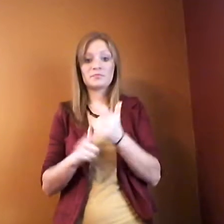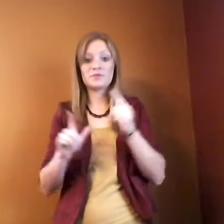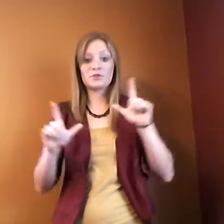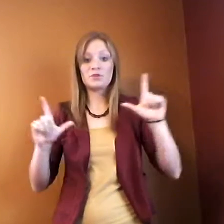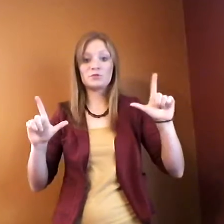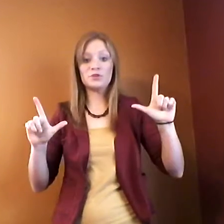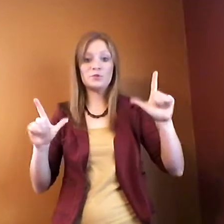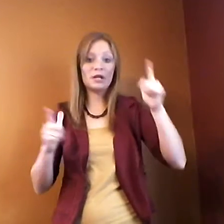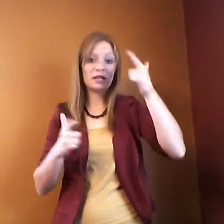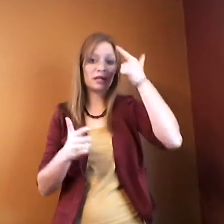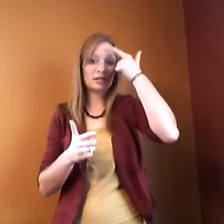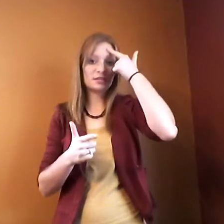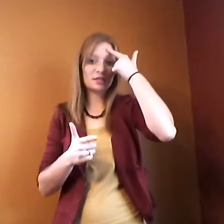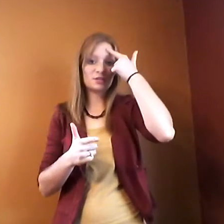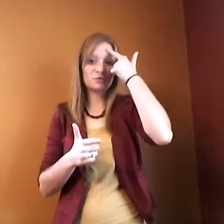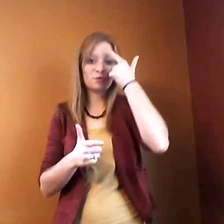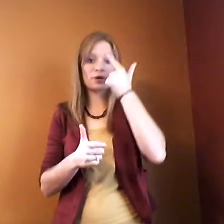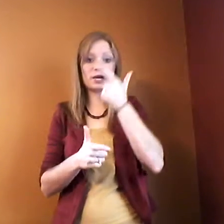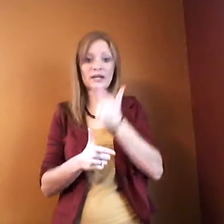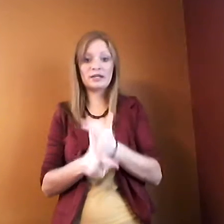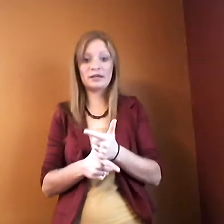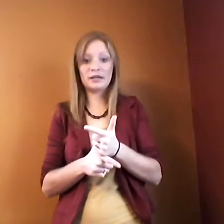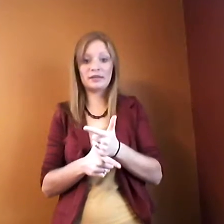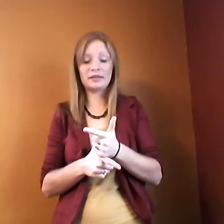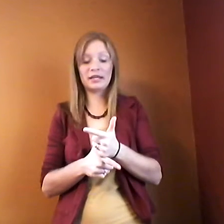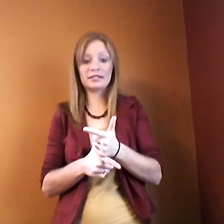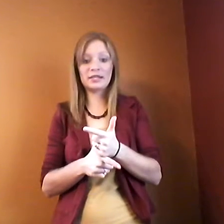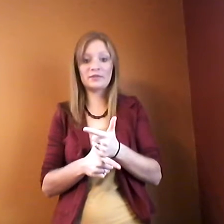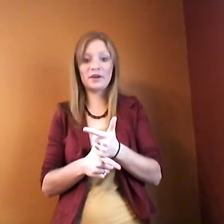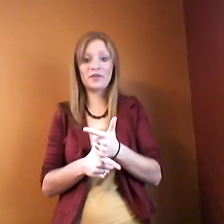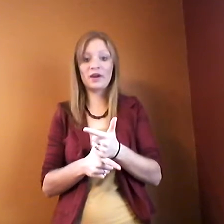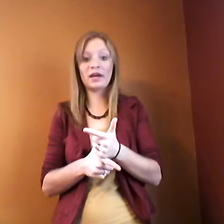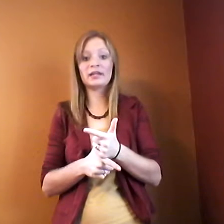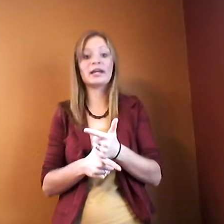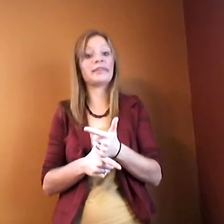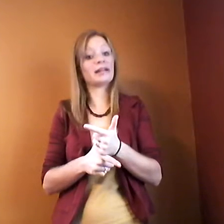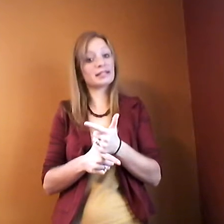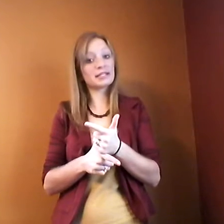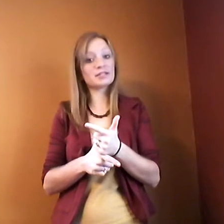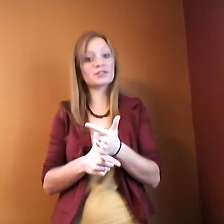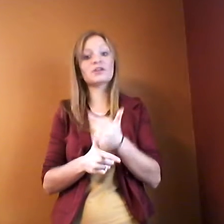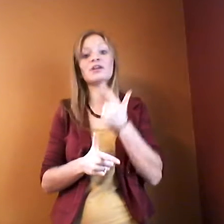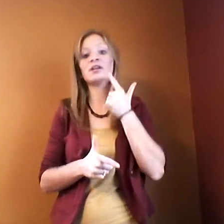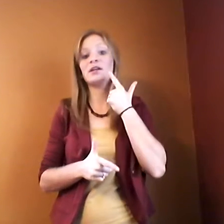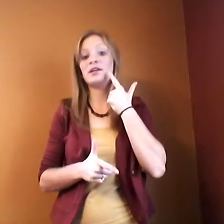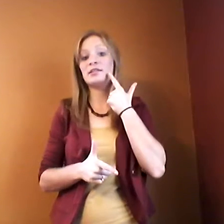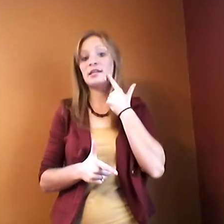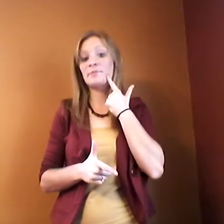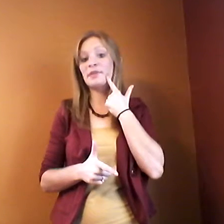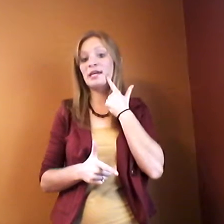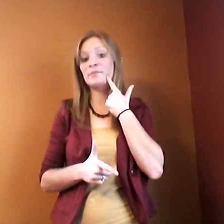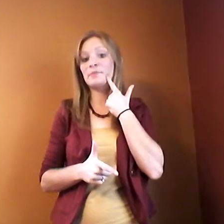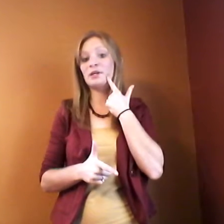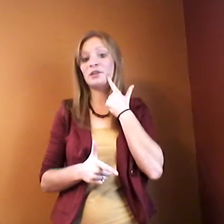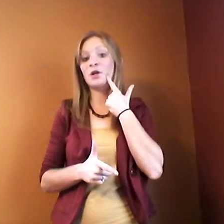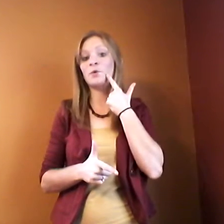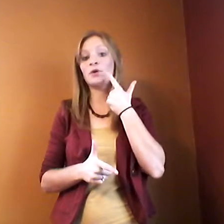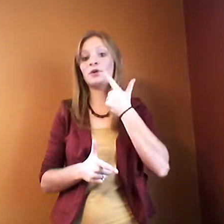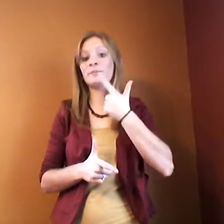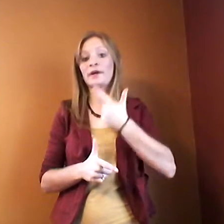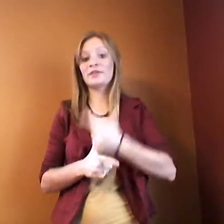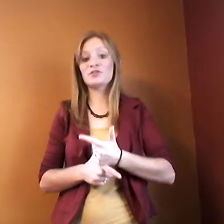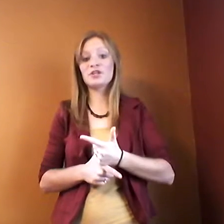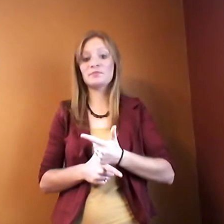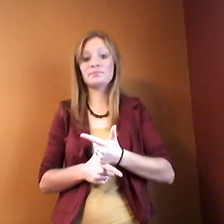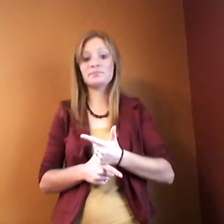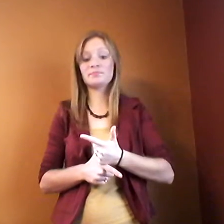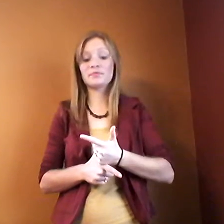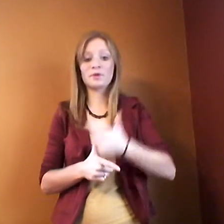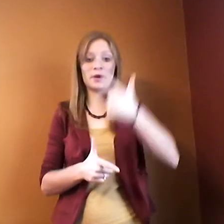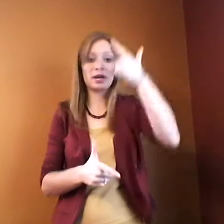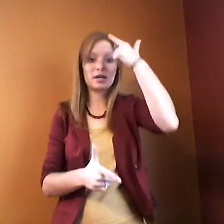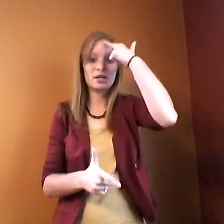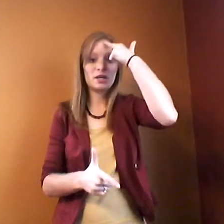so two L hands touch forehead and then lands on the other hand. And then sister, same thing, but lower by the chin, okay?